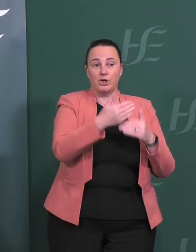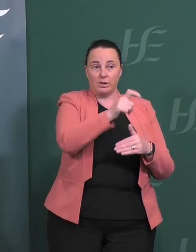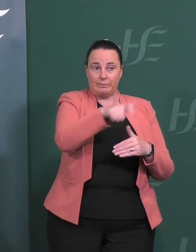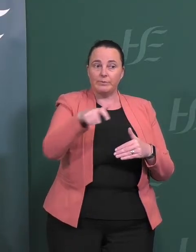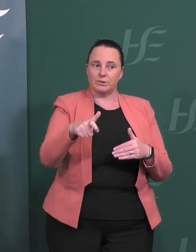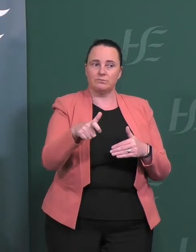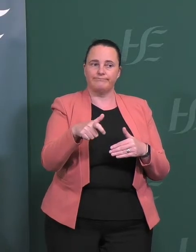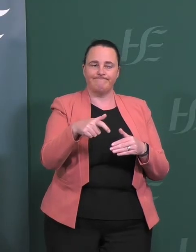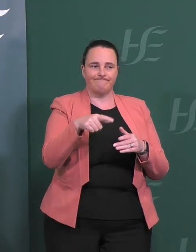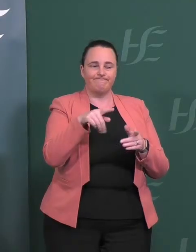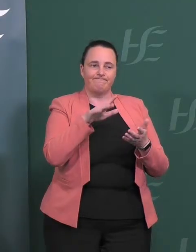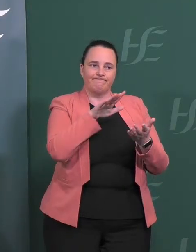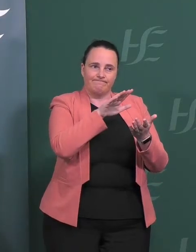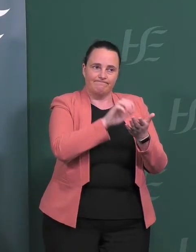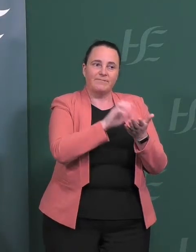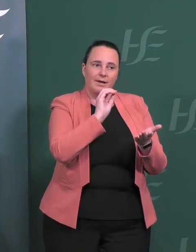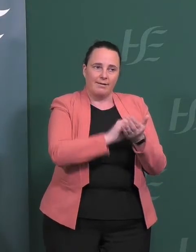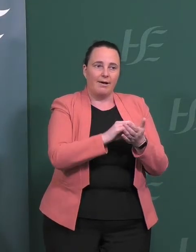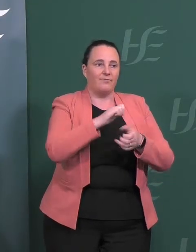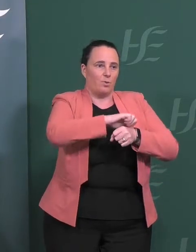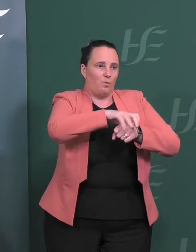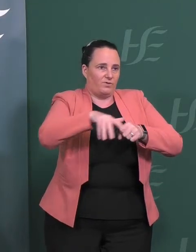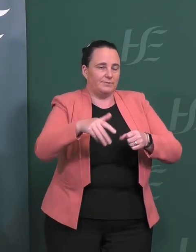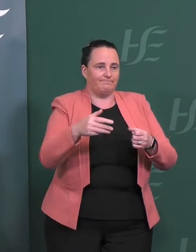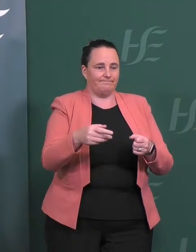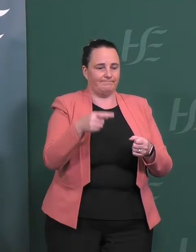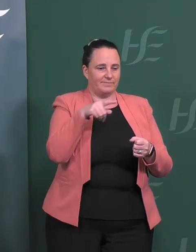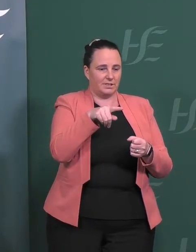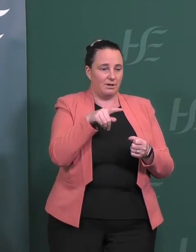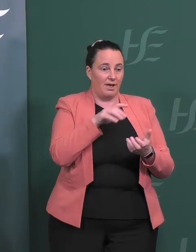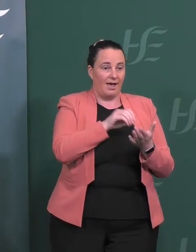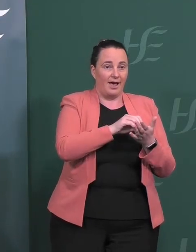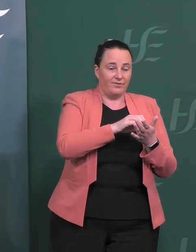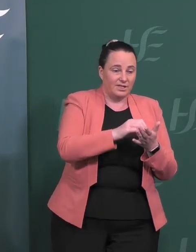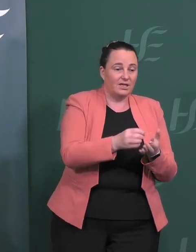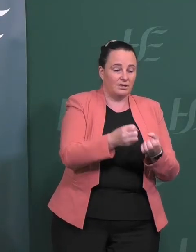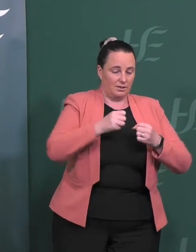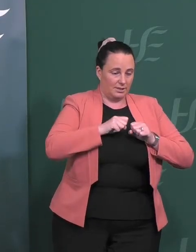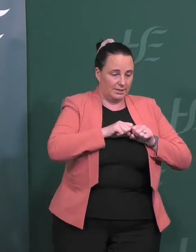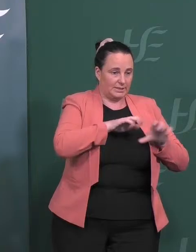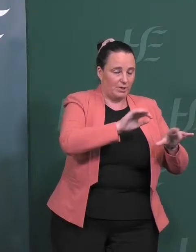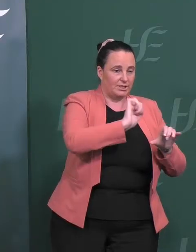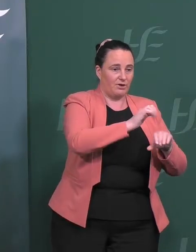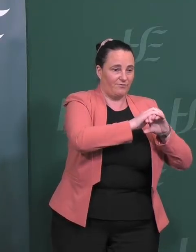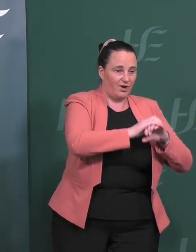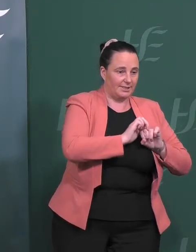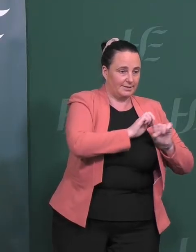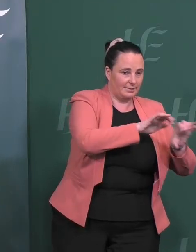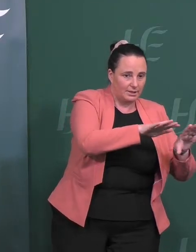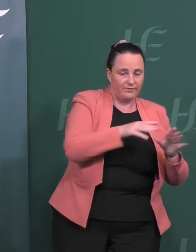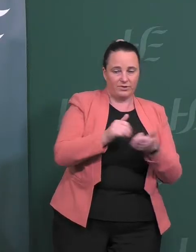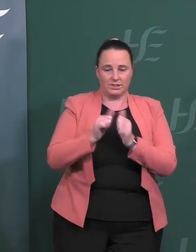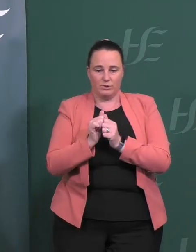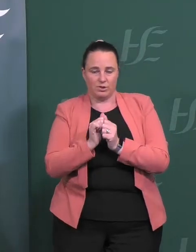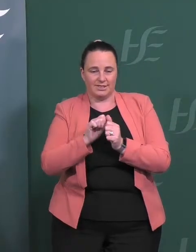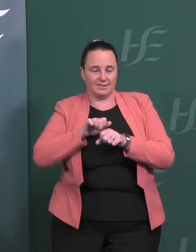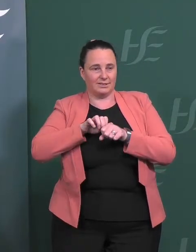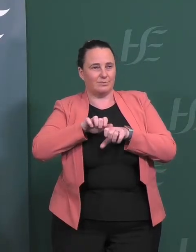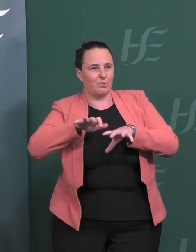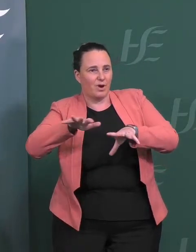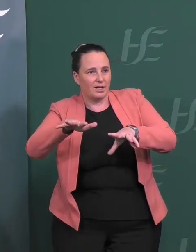late and how quickly that spreads to their siblings, their friends, their teammates, their sporting